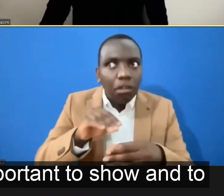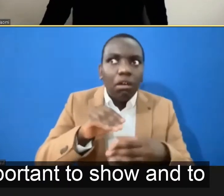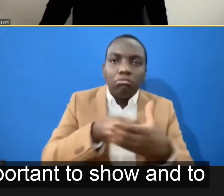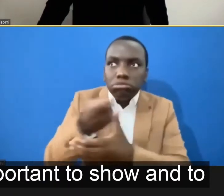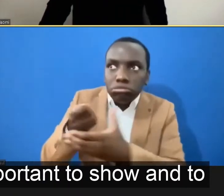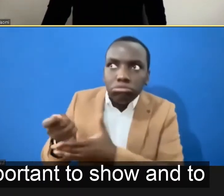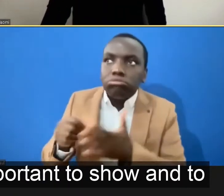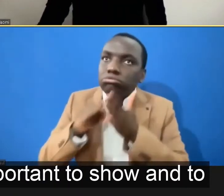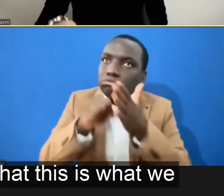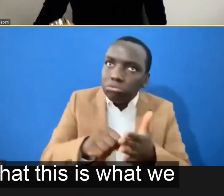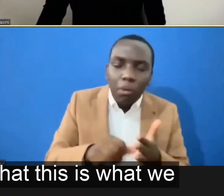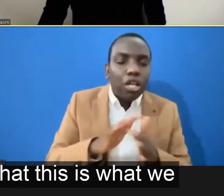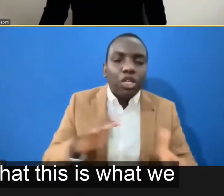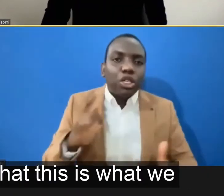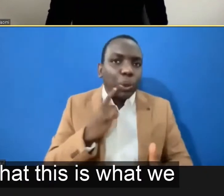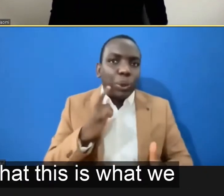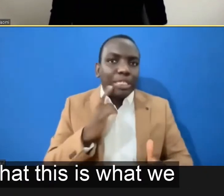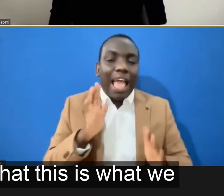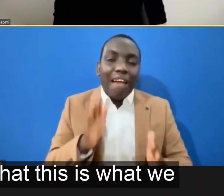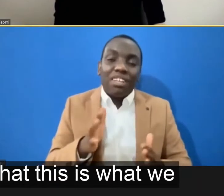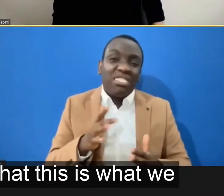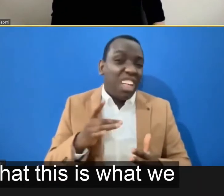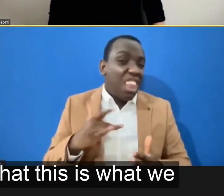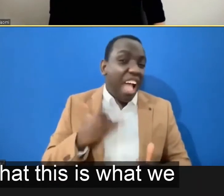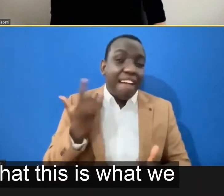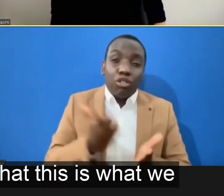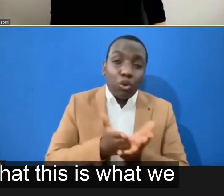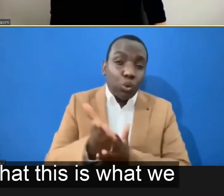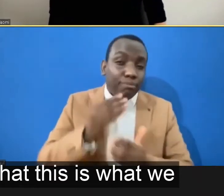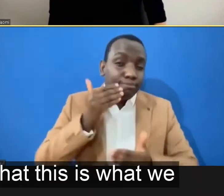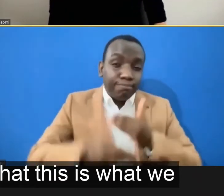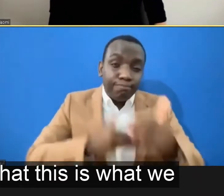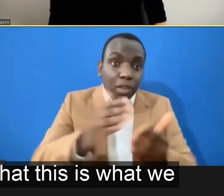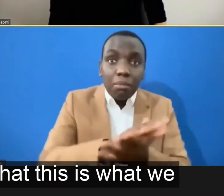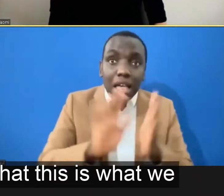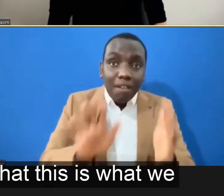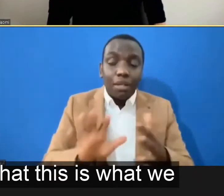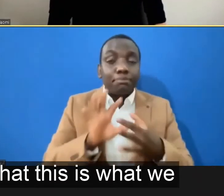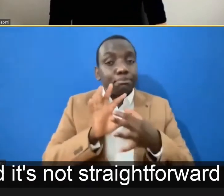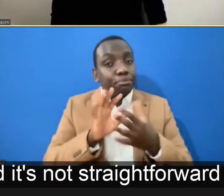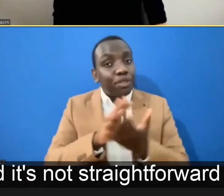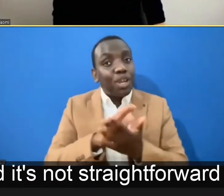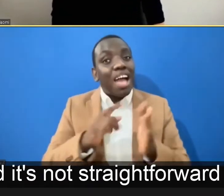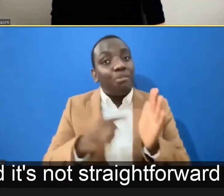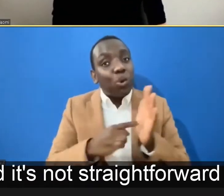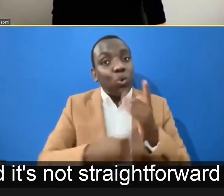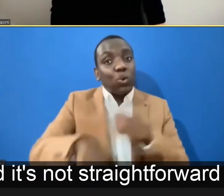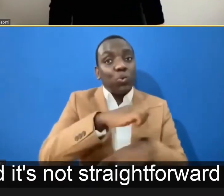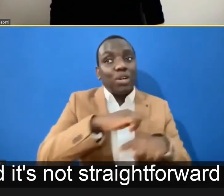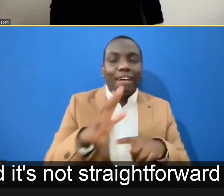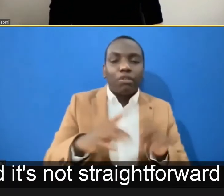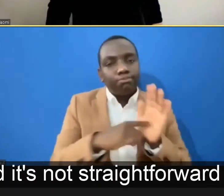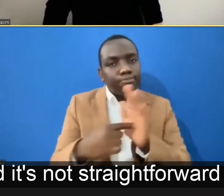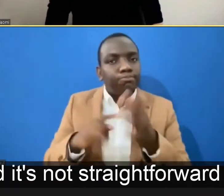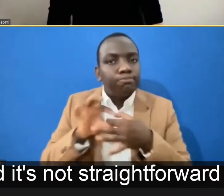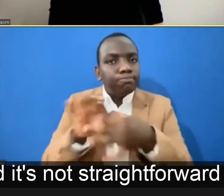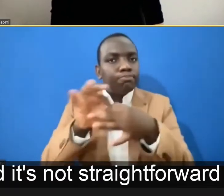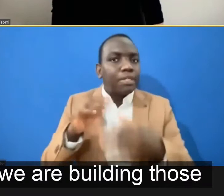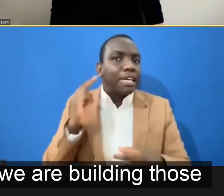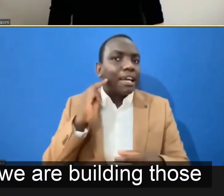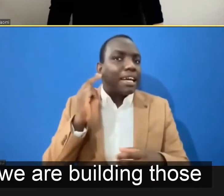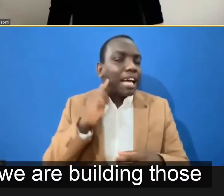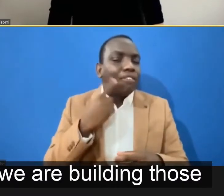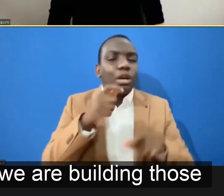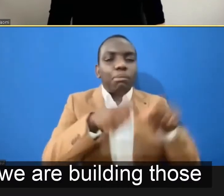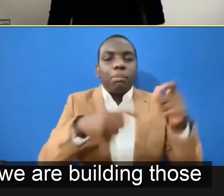important to show and to teach the hearing services that this is what we have to do. And it's not easy and it's not straightforward, but